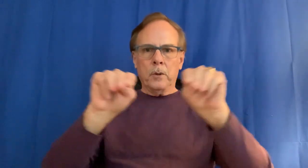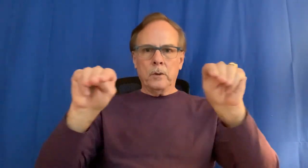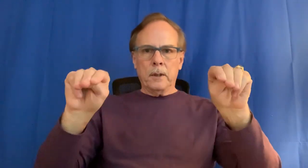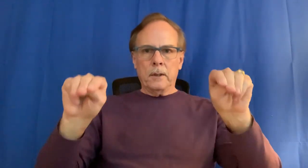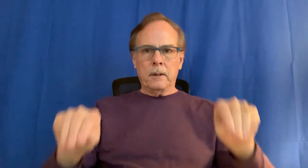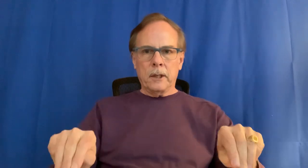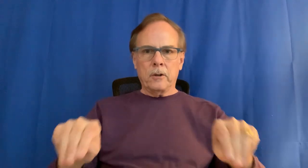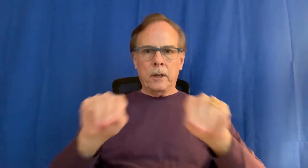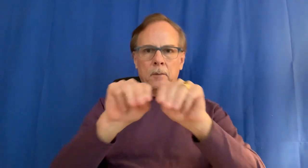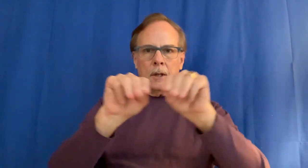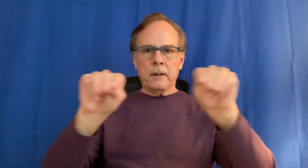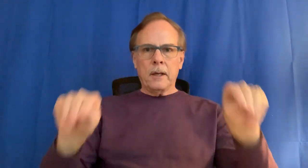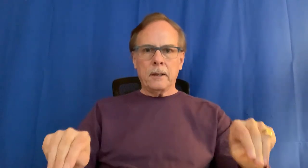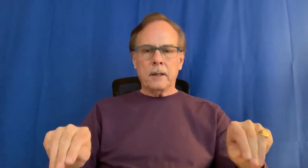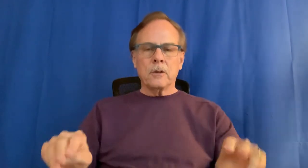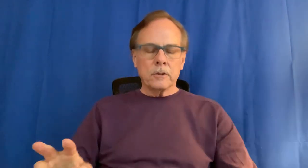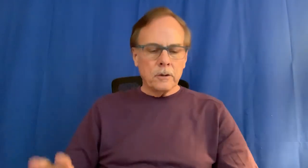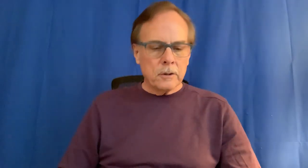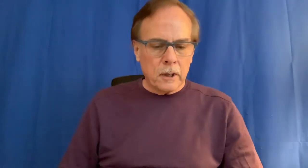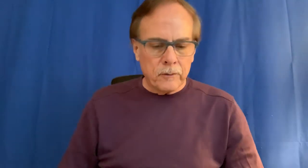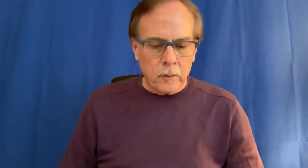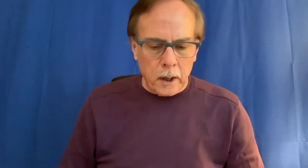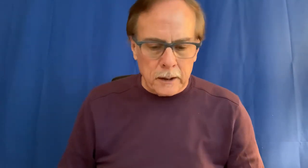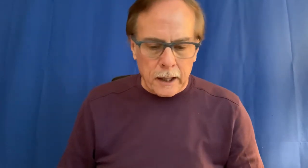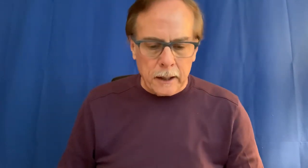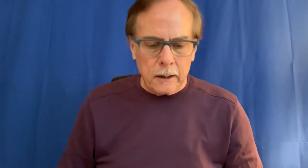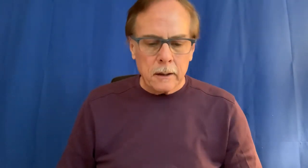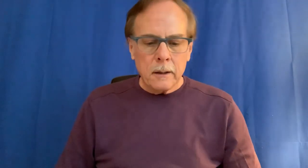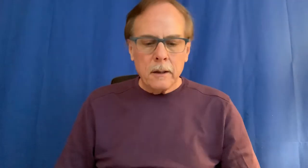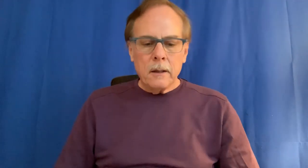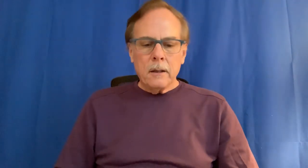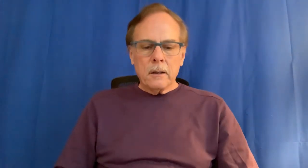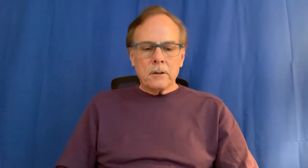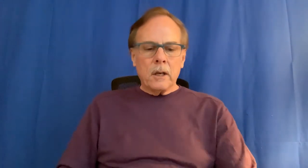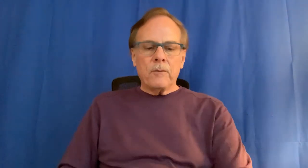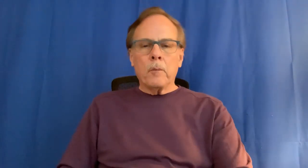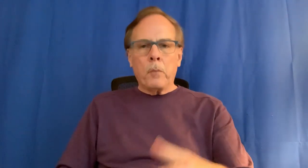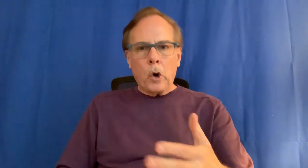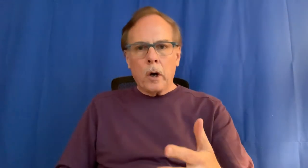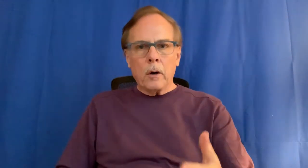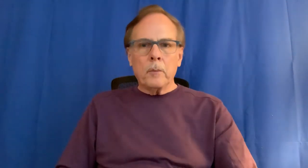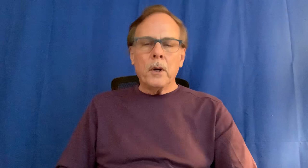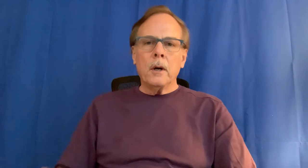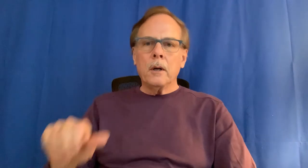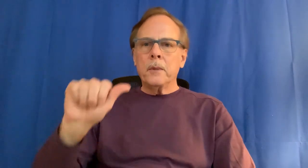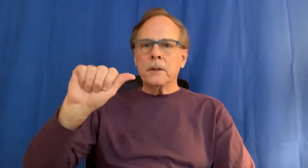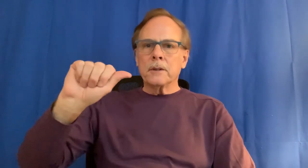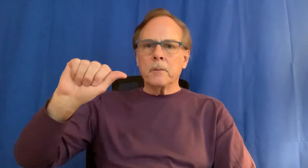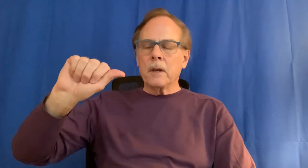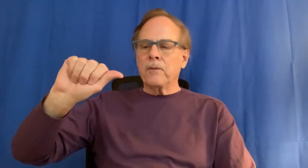building. Letter M like that. It's also the sign for Montana. The sign for bar or pub is the modified